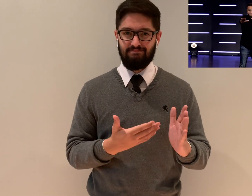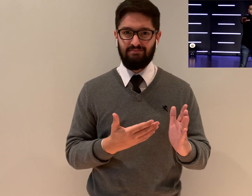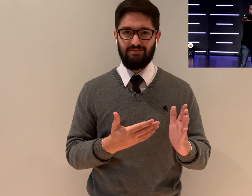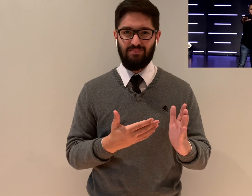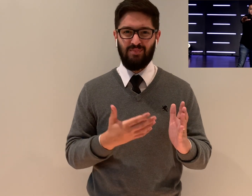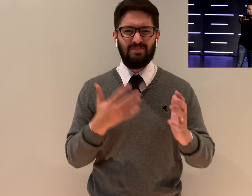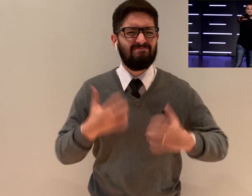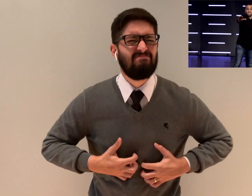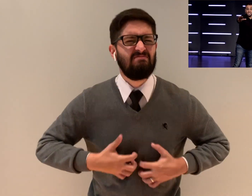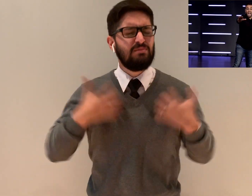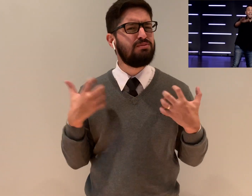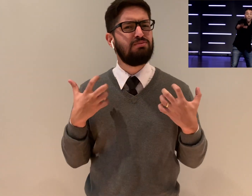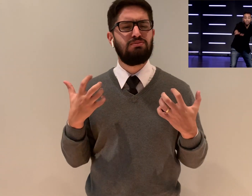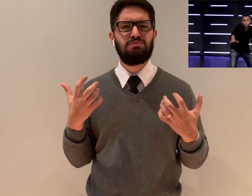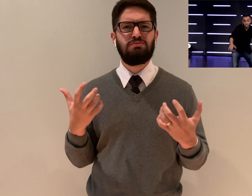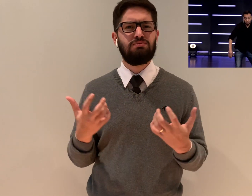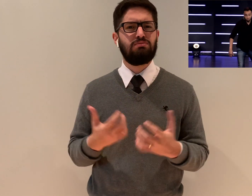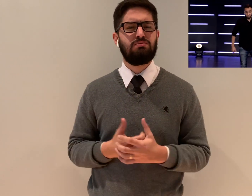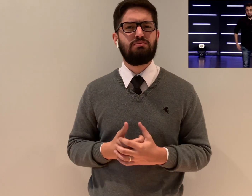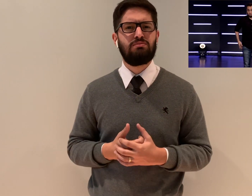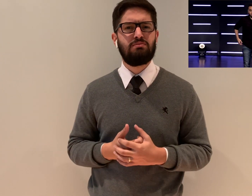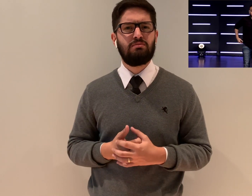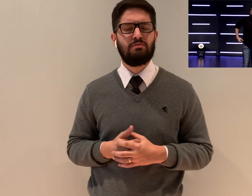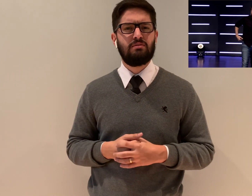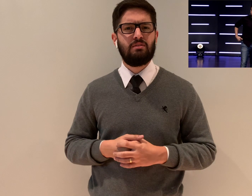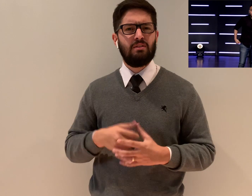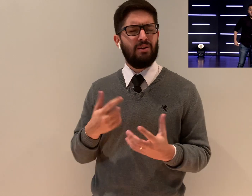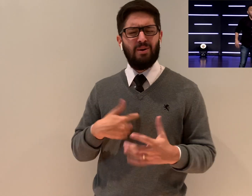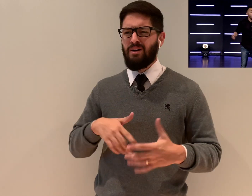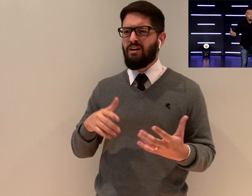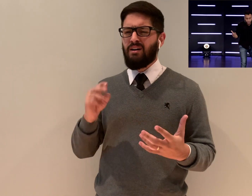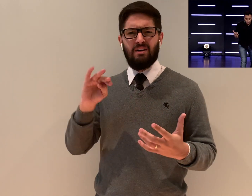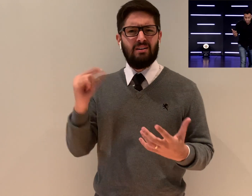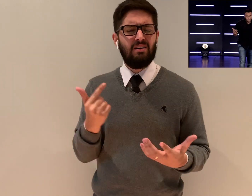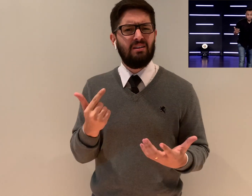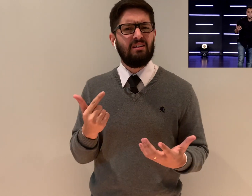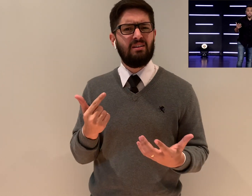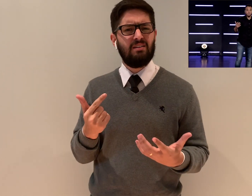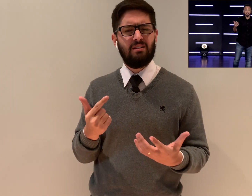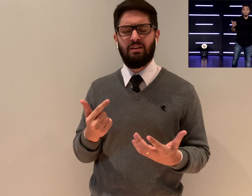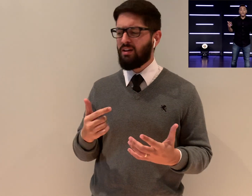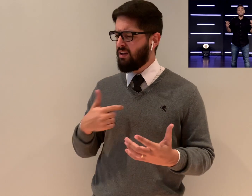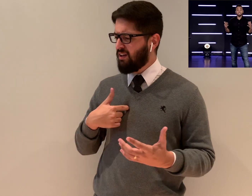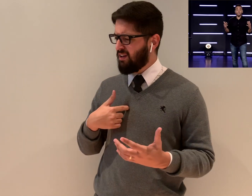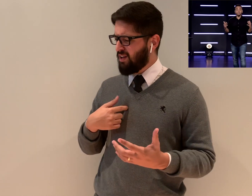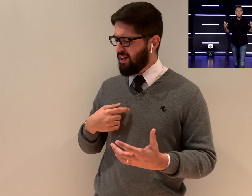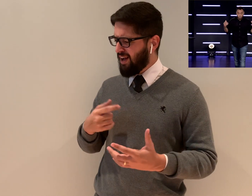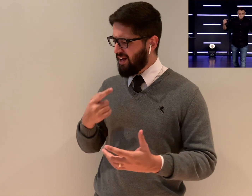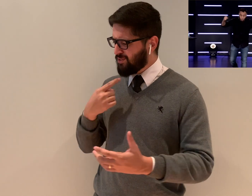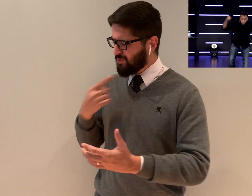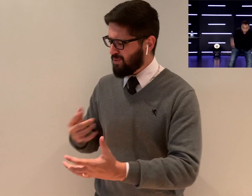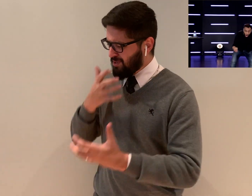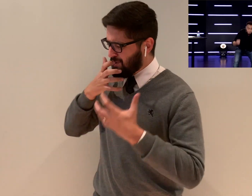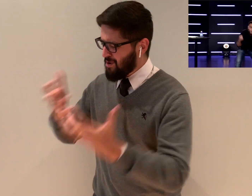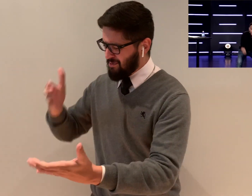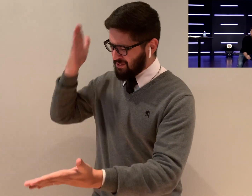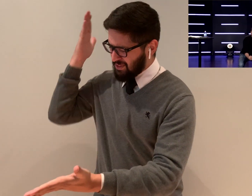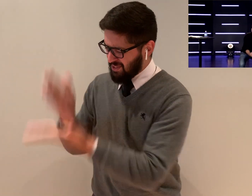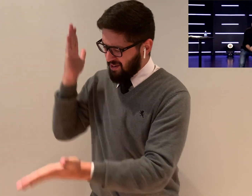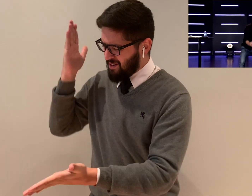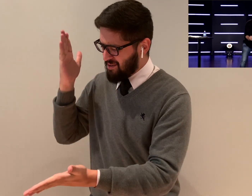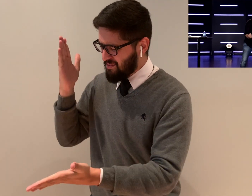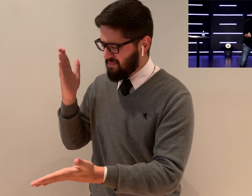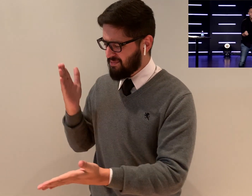confession. I lost it. Oh my goodness. I said, stop